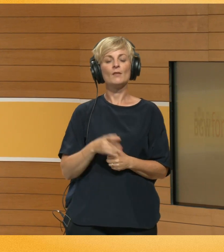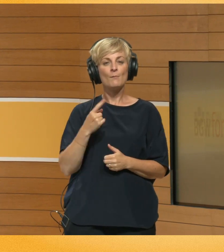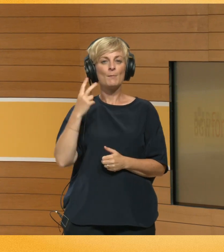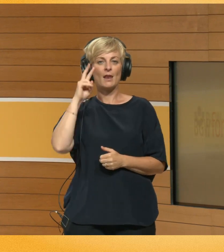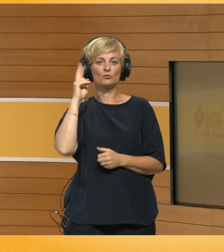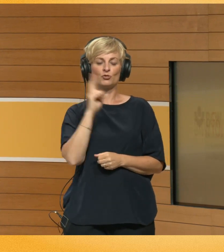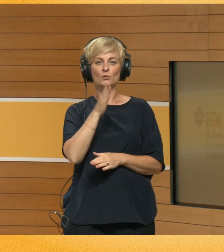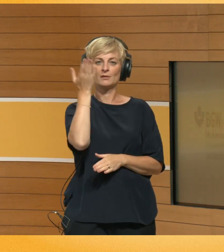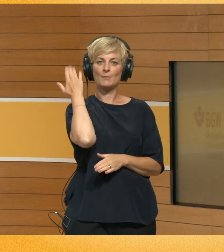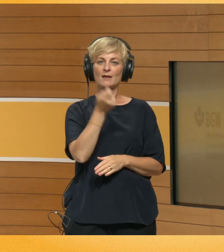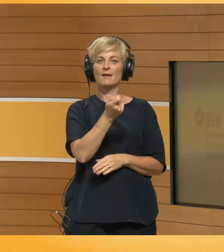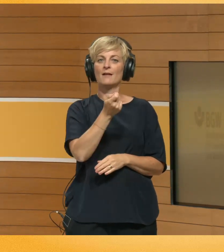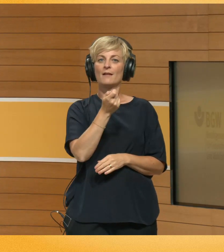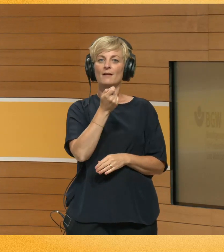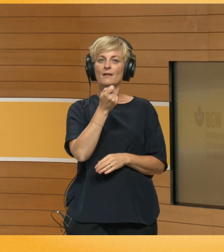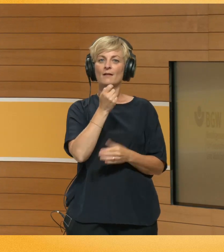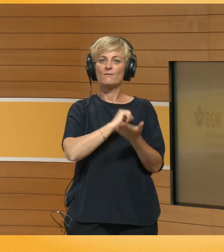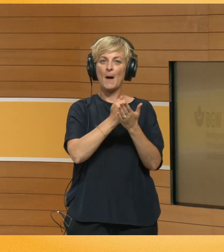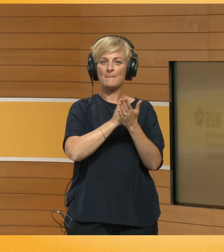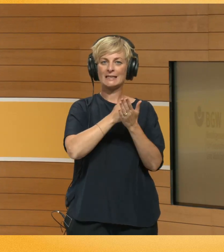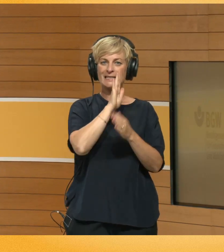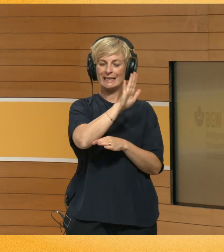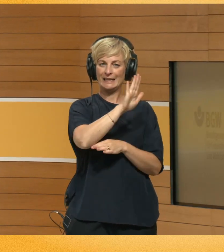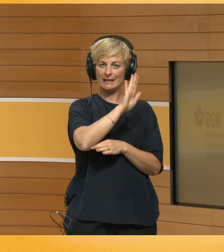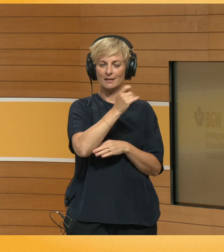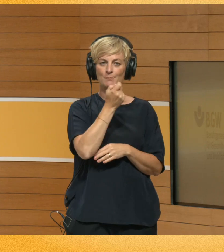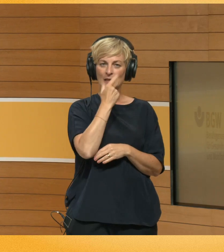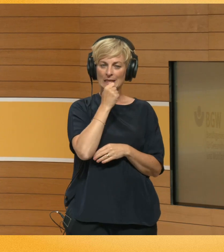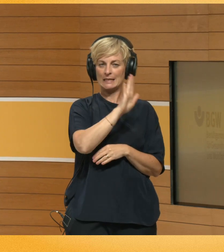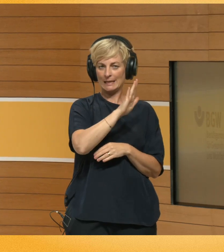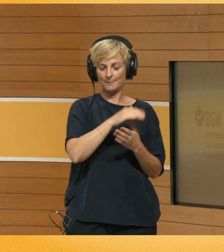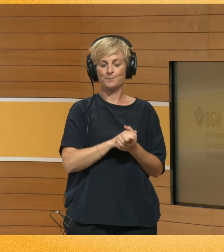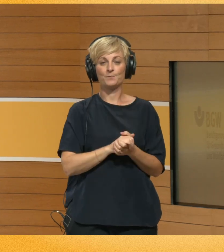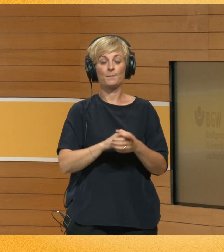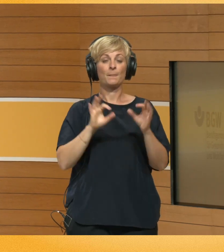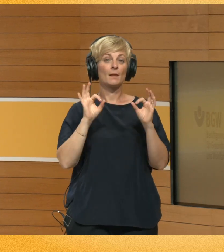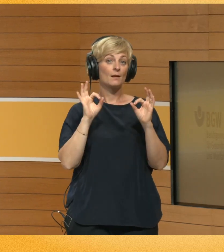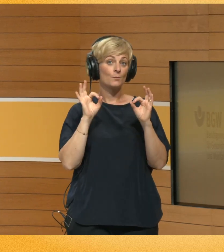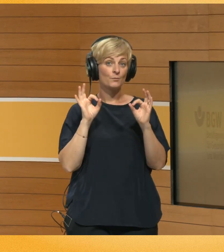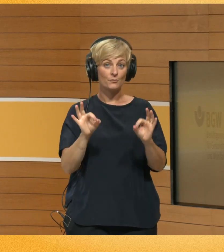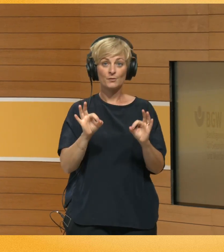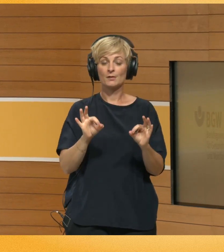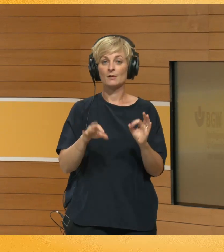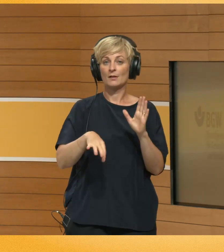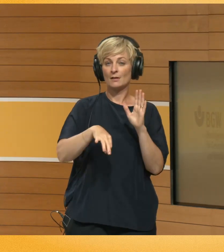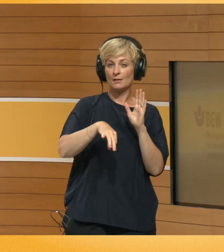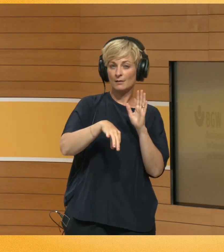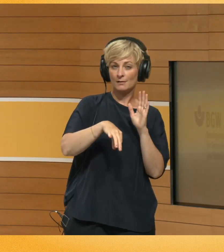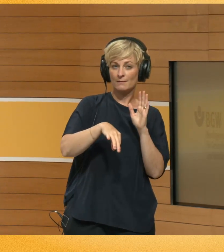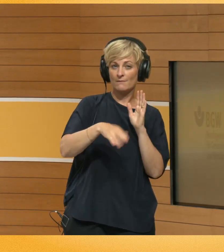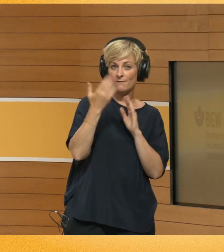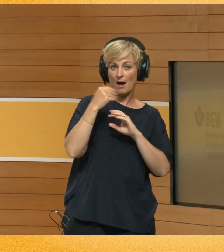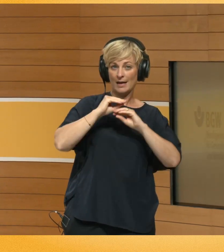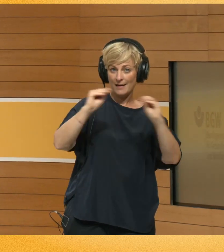When they announced vaccines or the discovery of vaccines, the priority